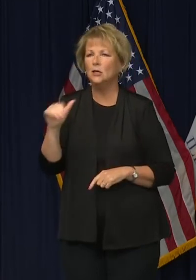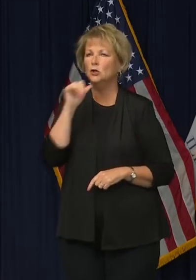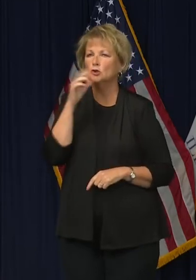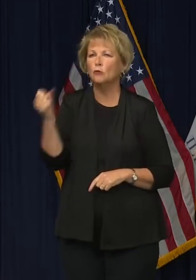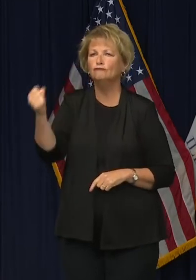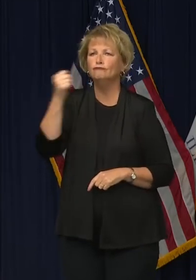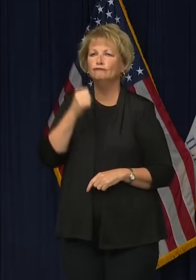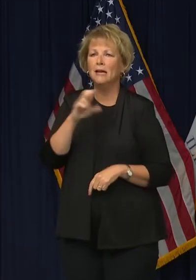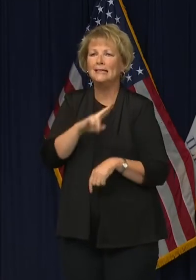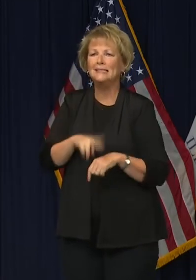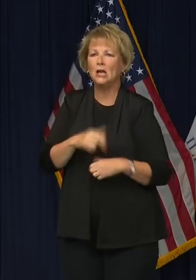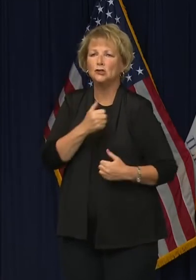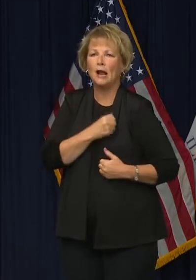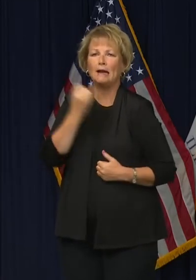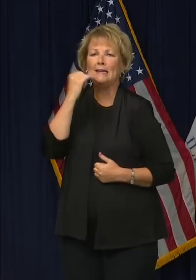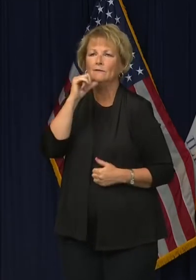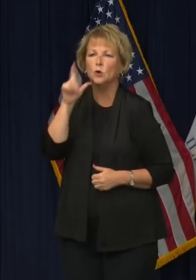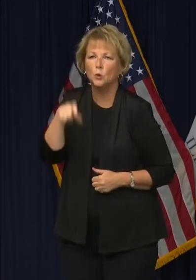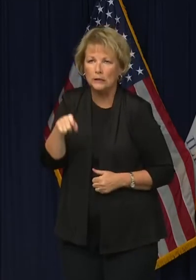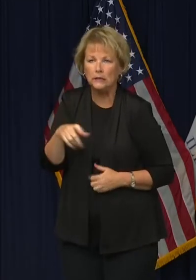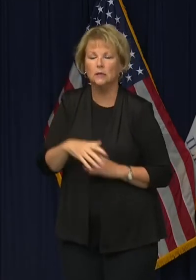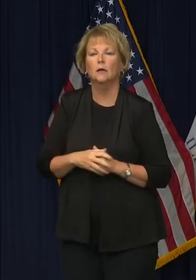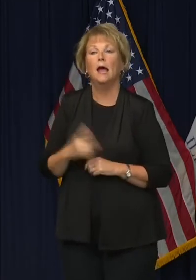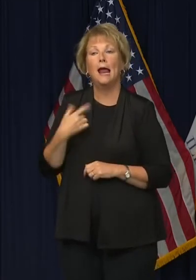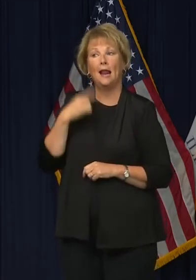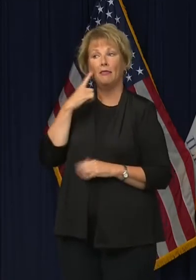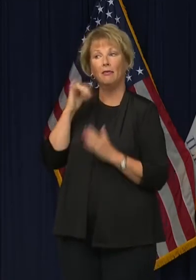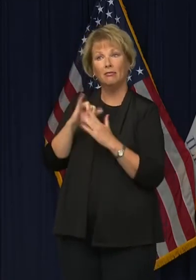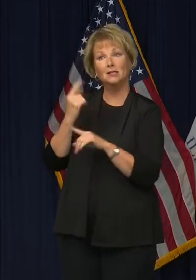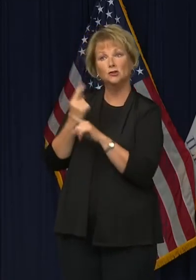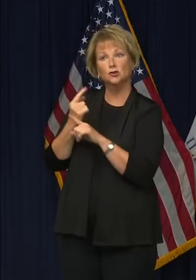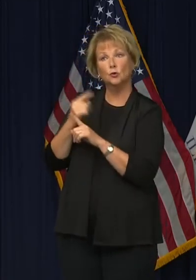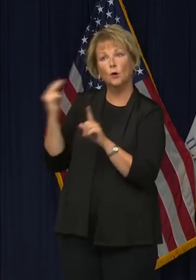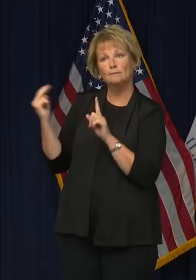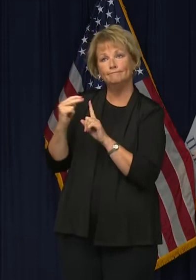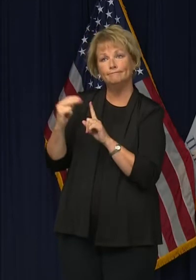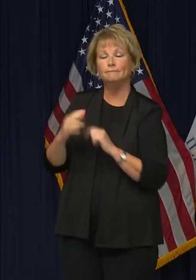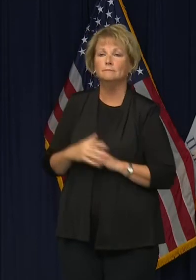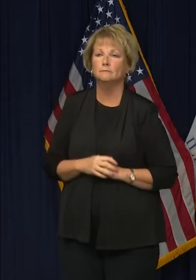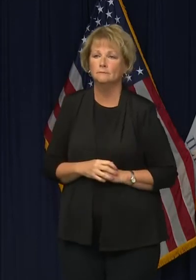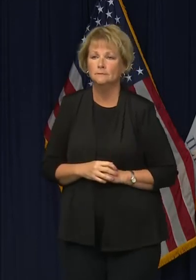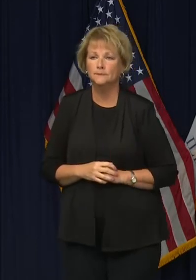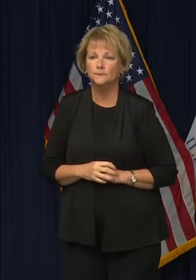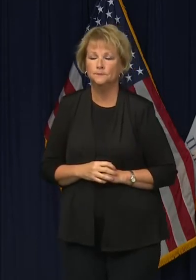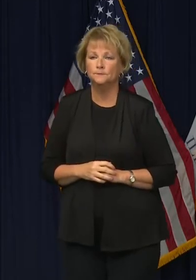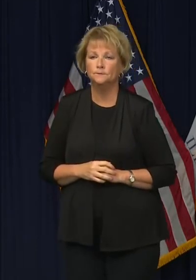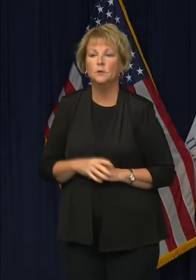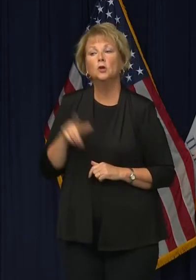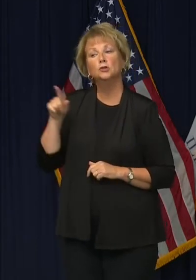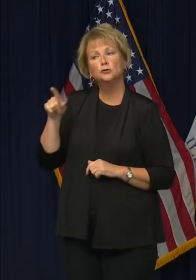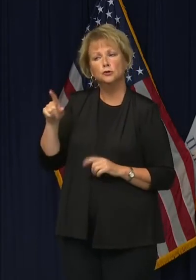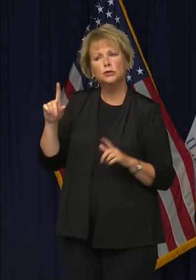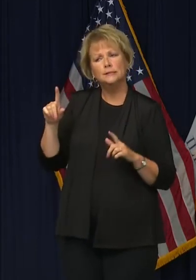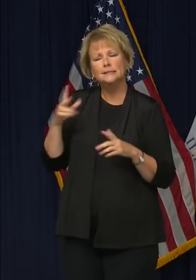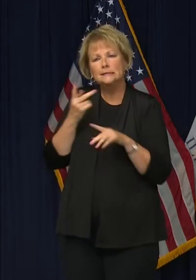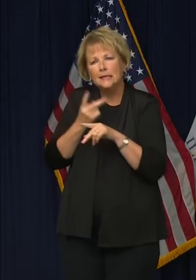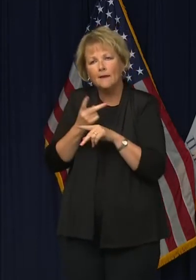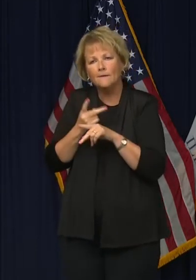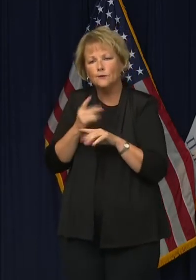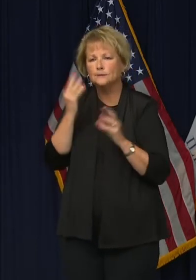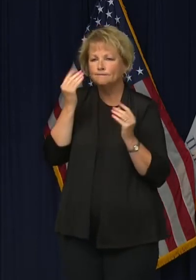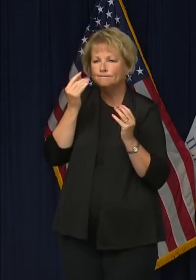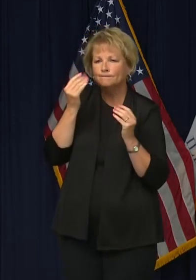National Guard unless they're needed. And I think that's the right way to think about it. So she's been careful